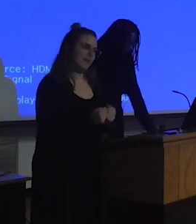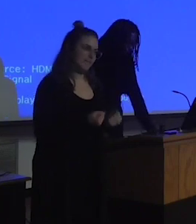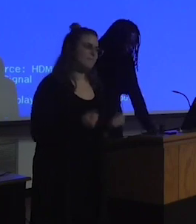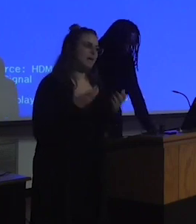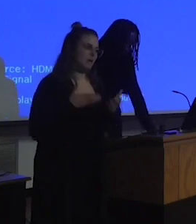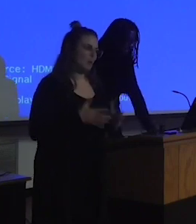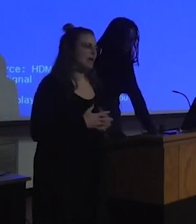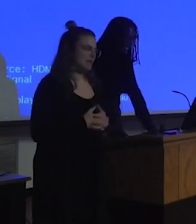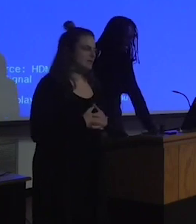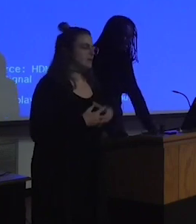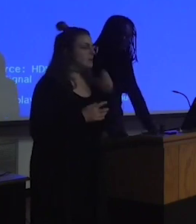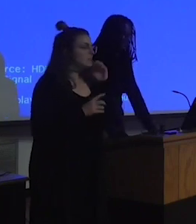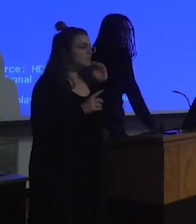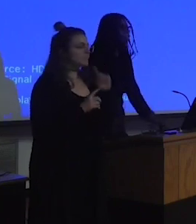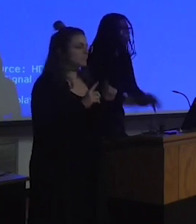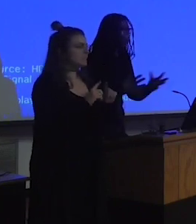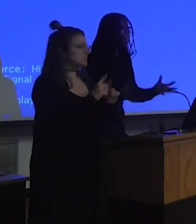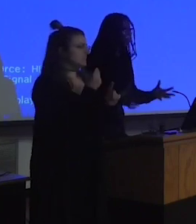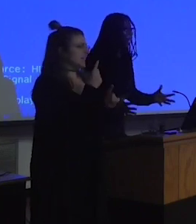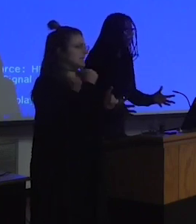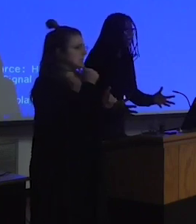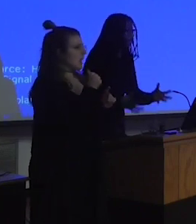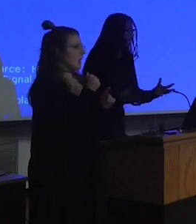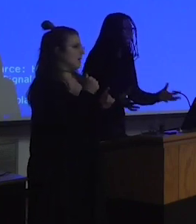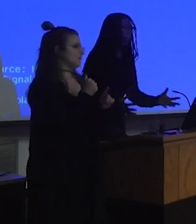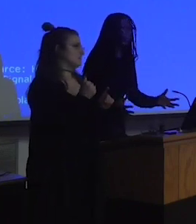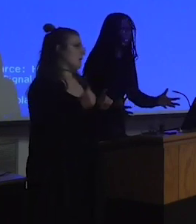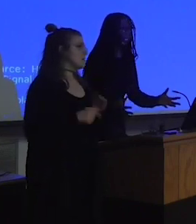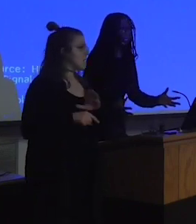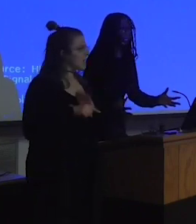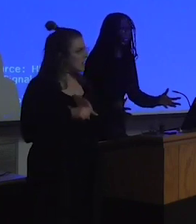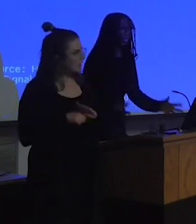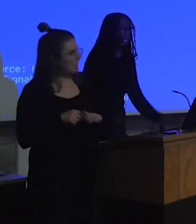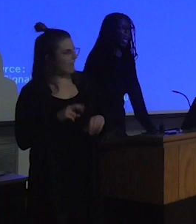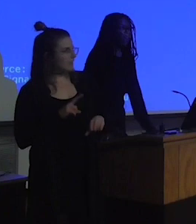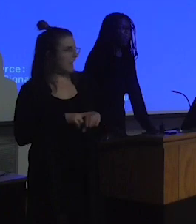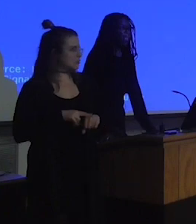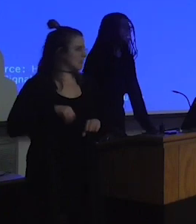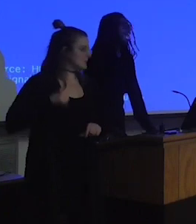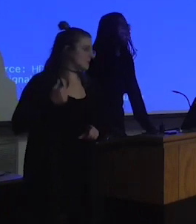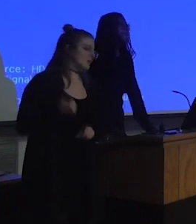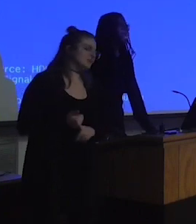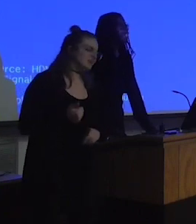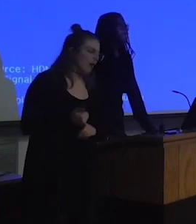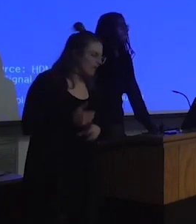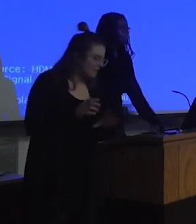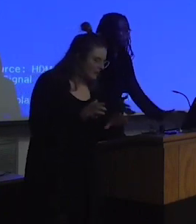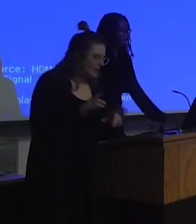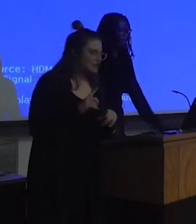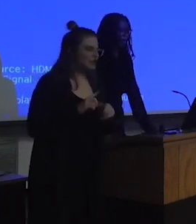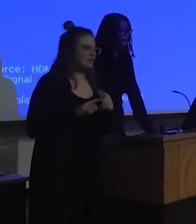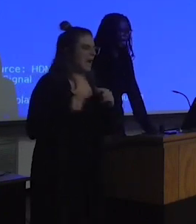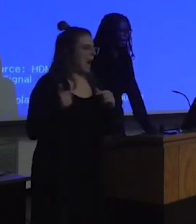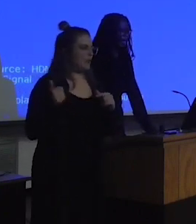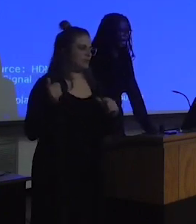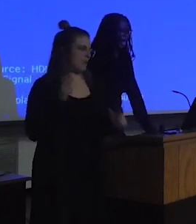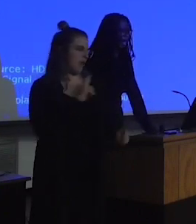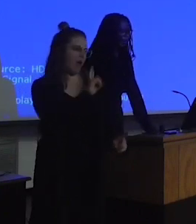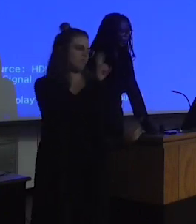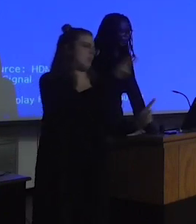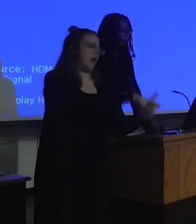ways. But that's not the fault of nationalism itself necessarily. It's how it has been, like, broadly